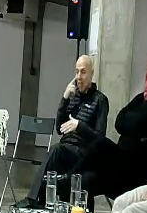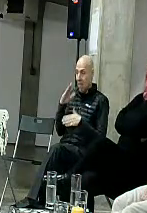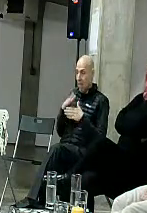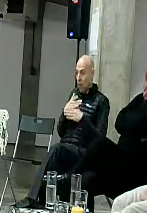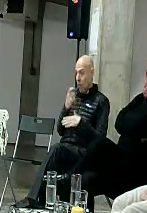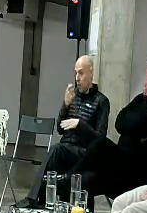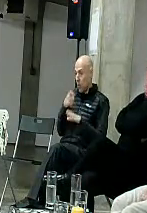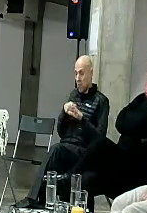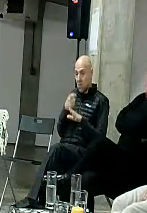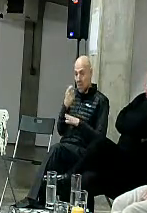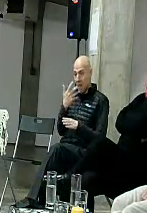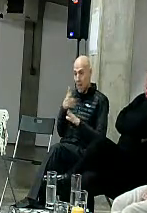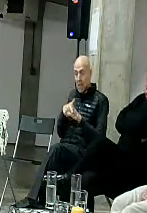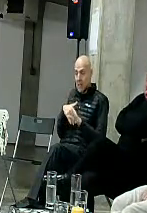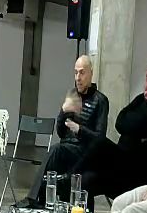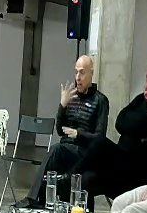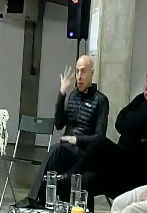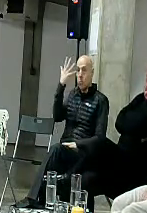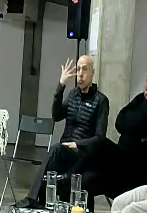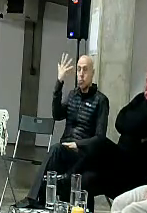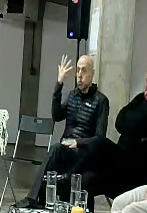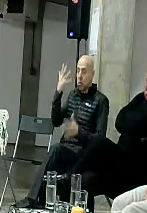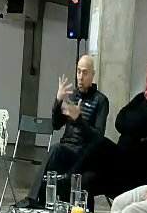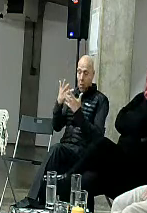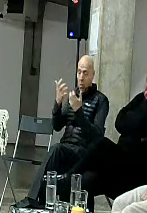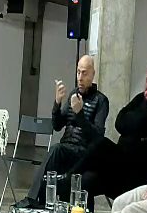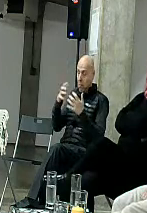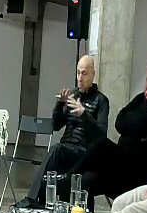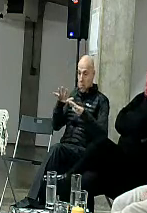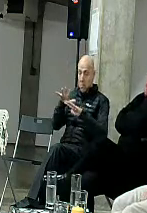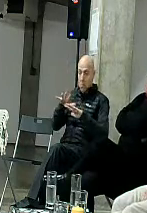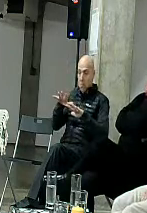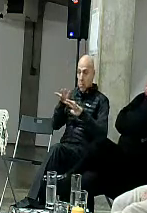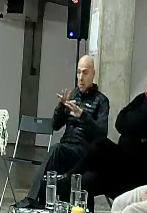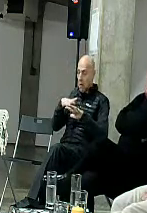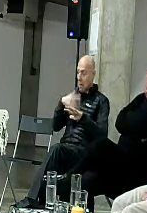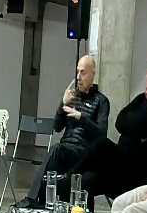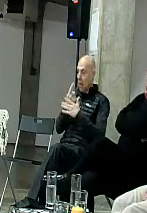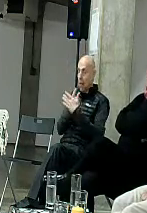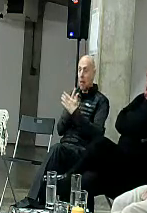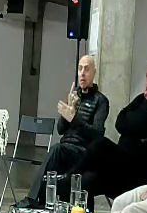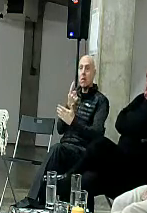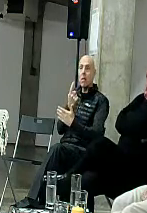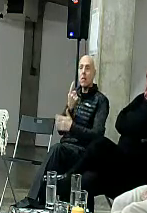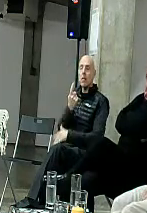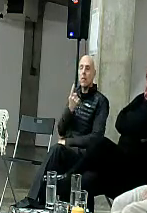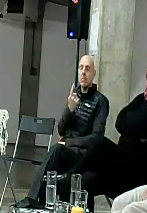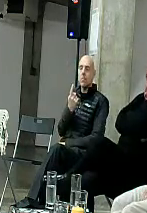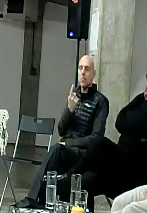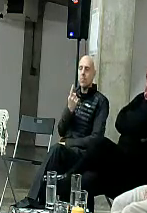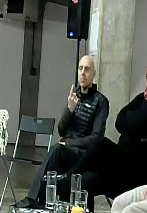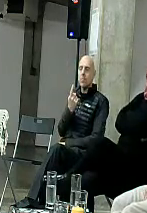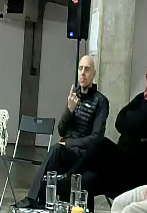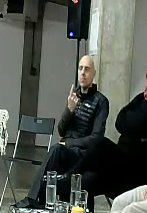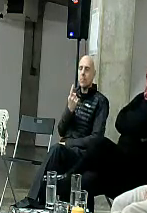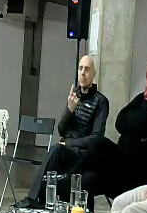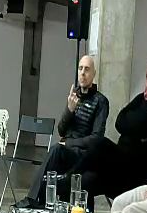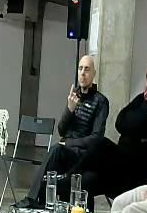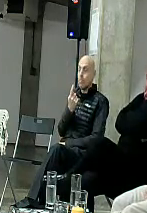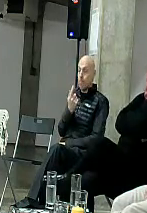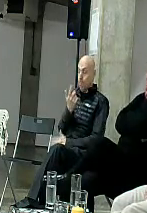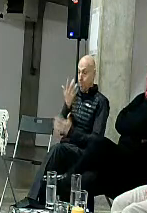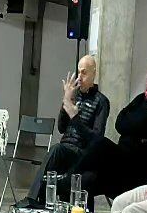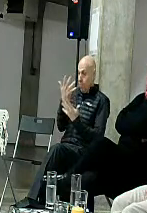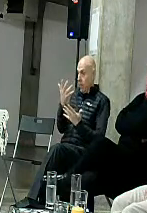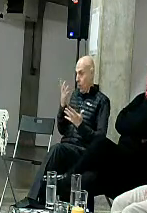about 5 years. And you feel very isolated. And you don't know